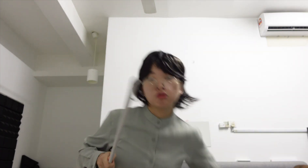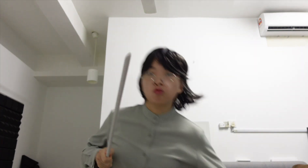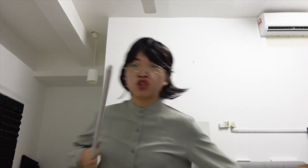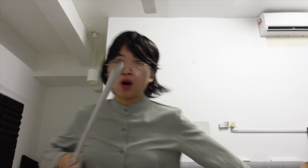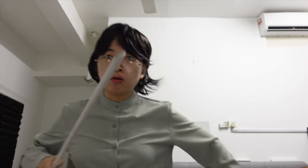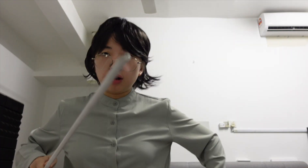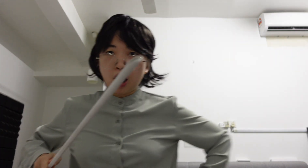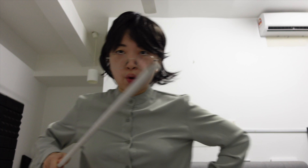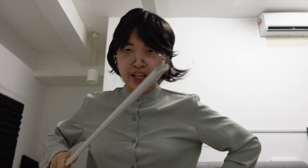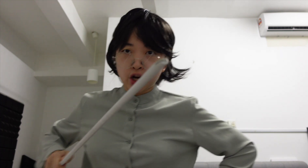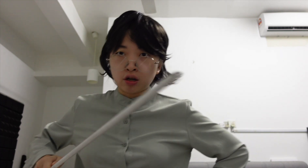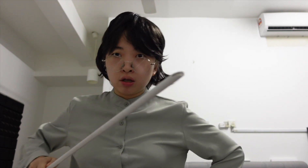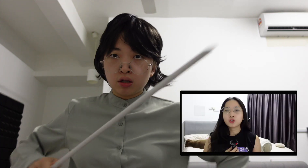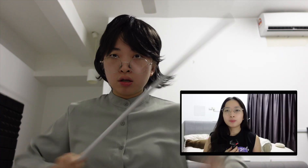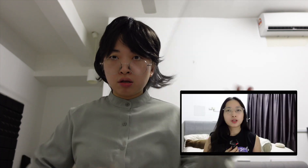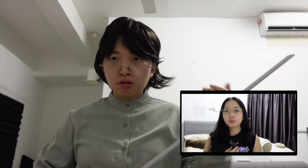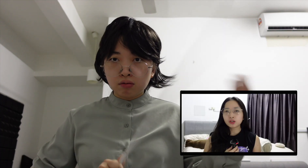Watch it now. I'll wait here.